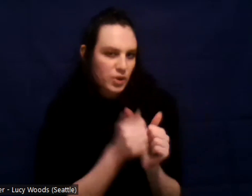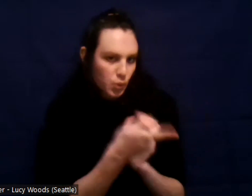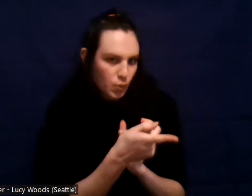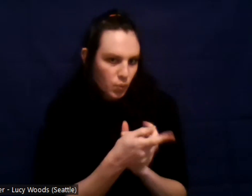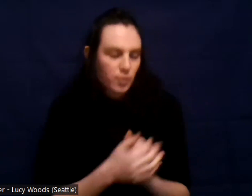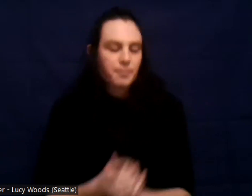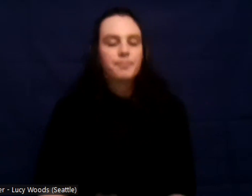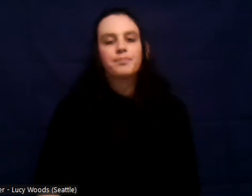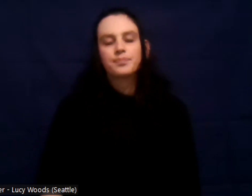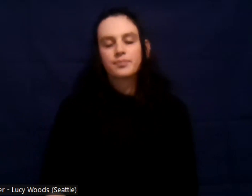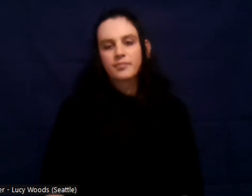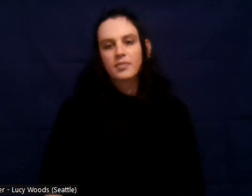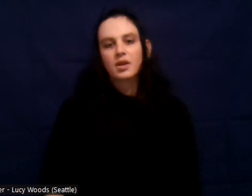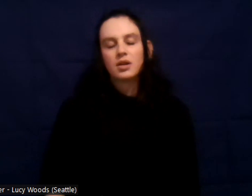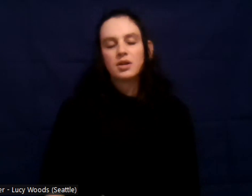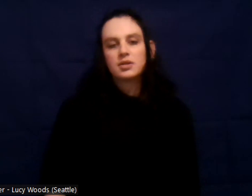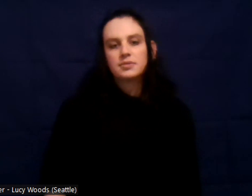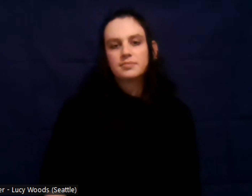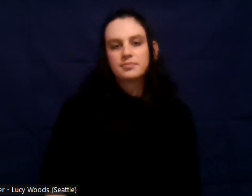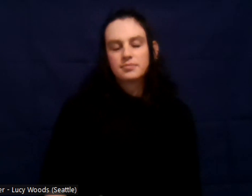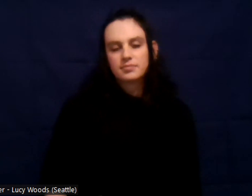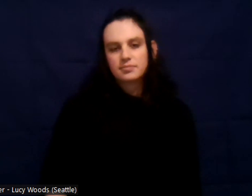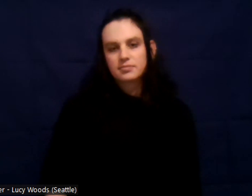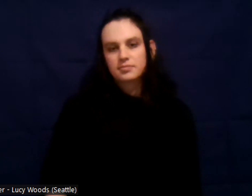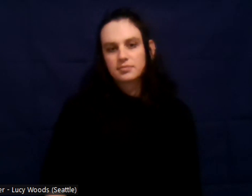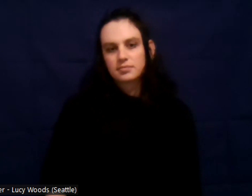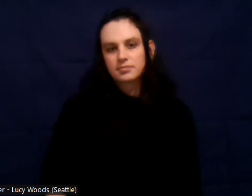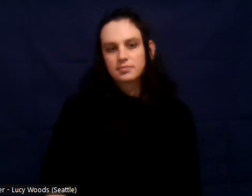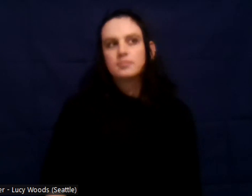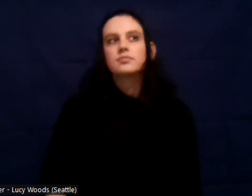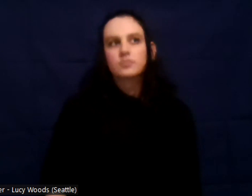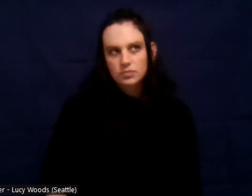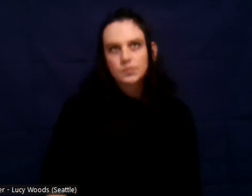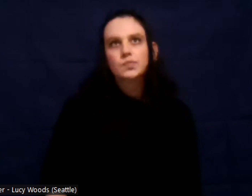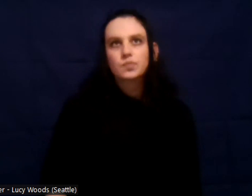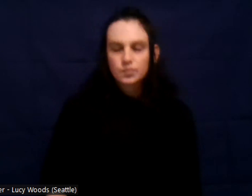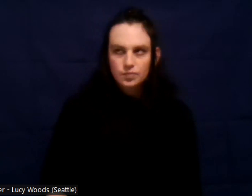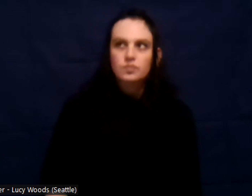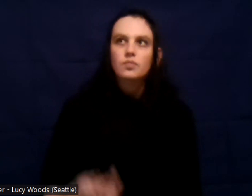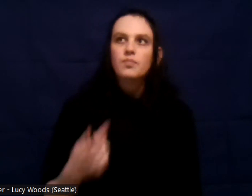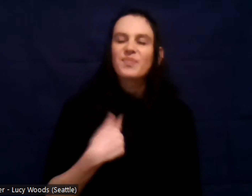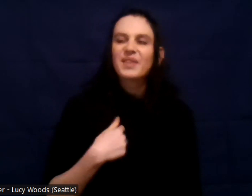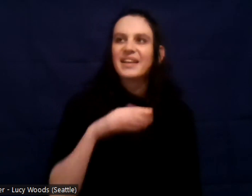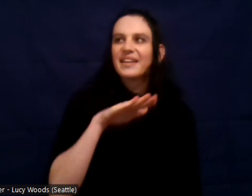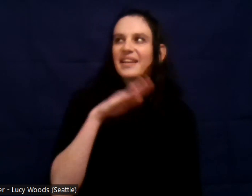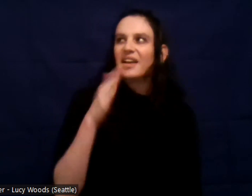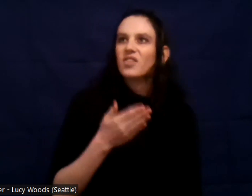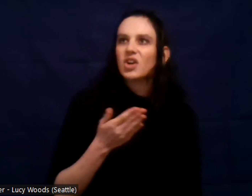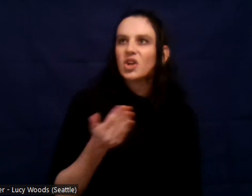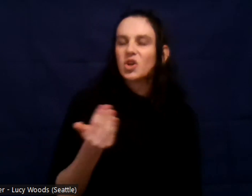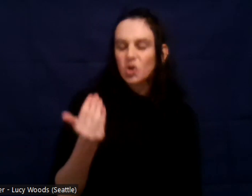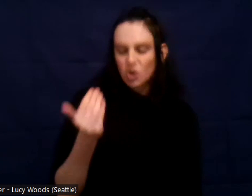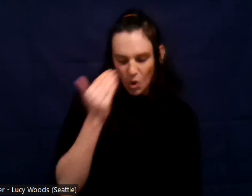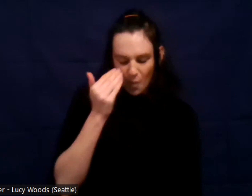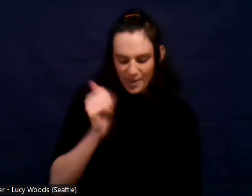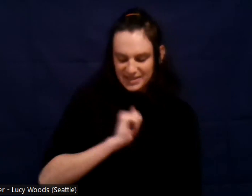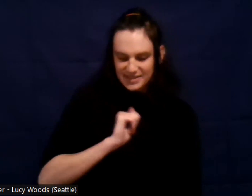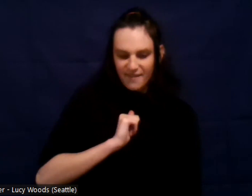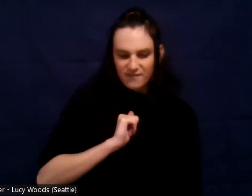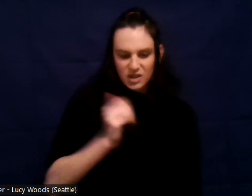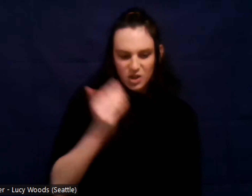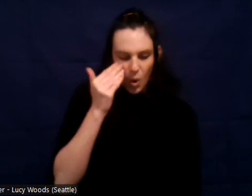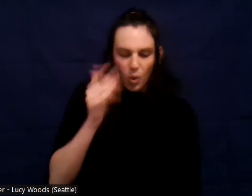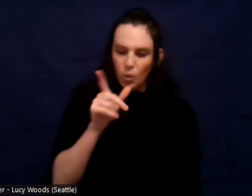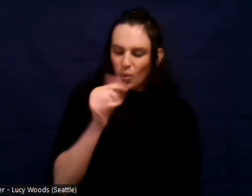was. Um, and never really getting to know who my true self was. And like that was